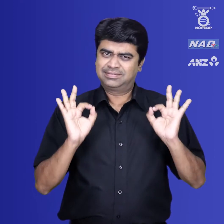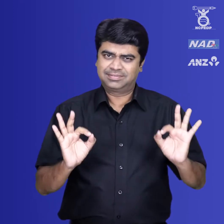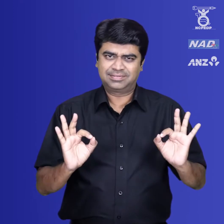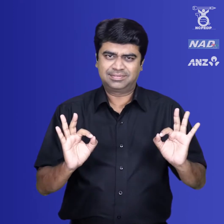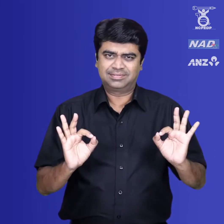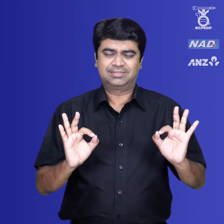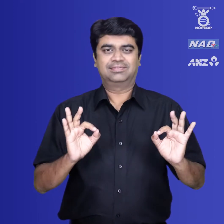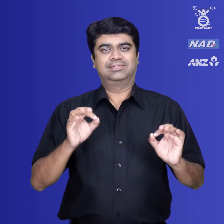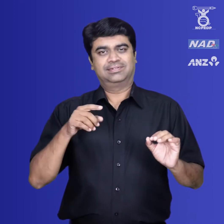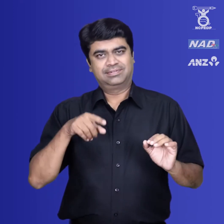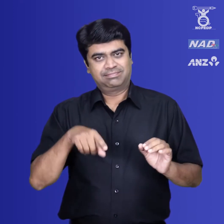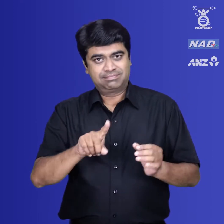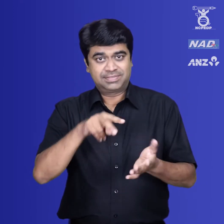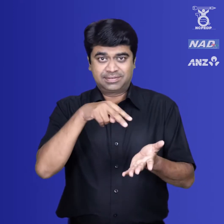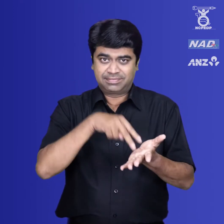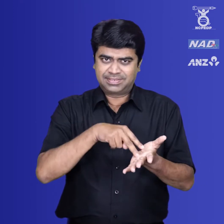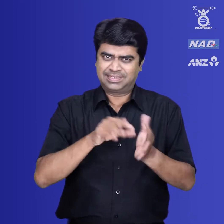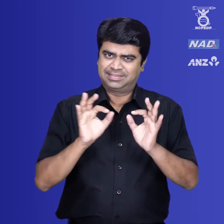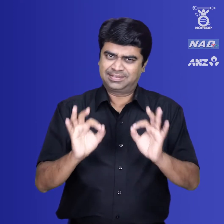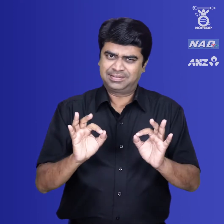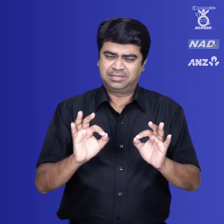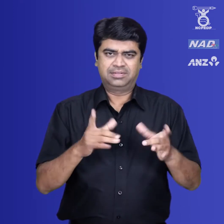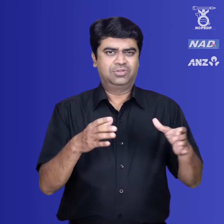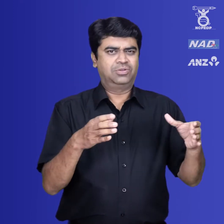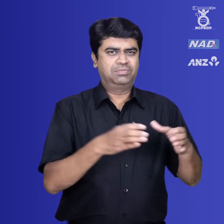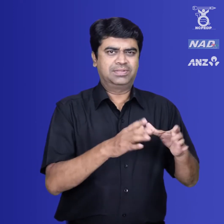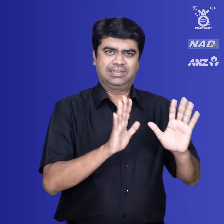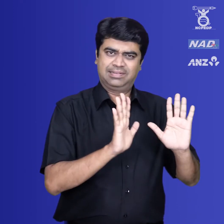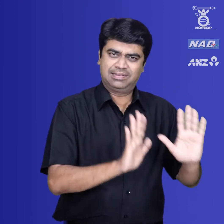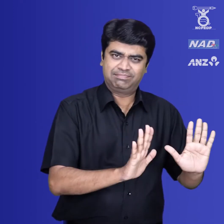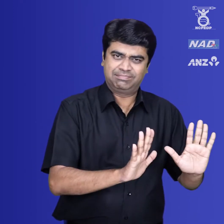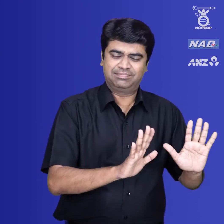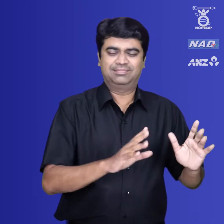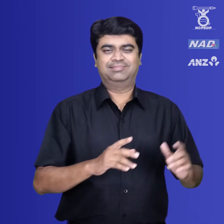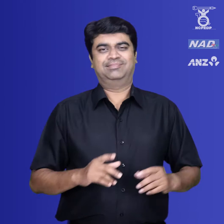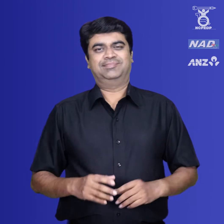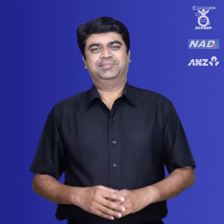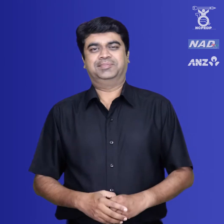live independently or in the community.